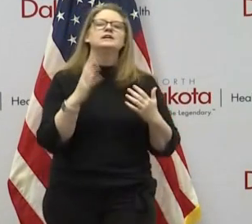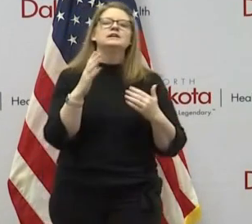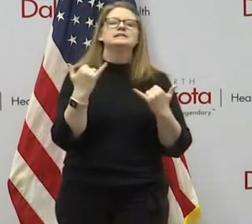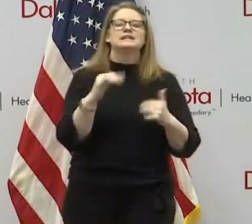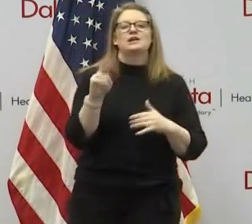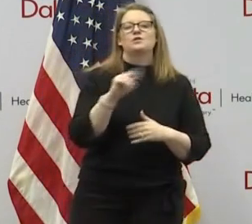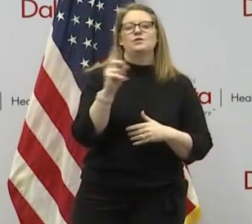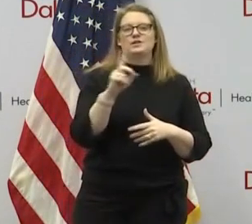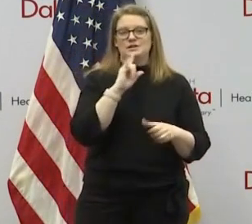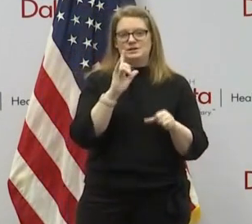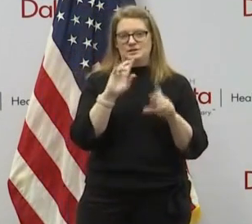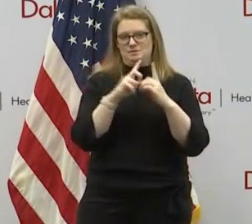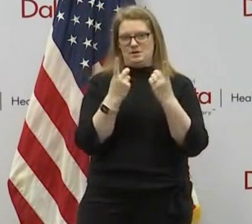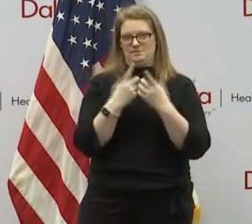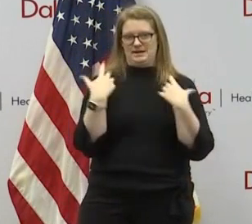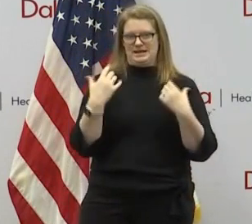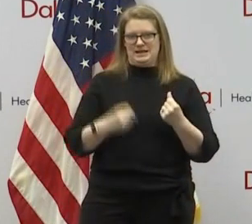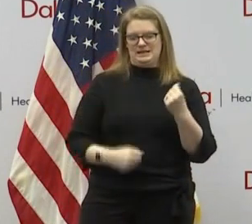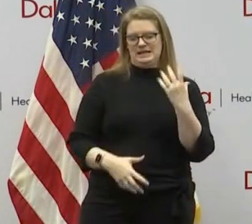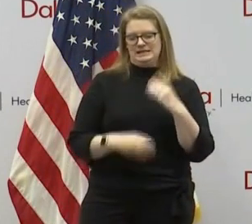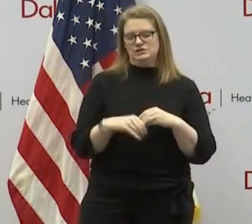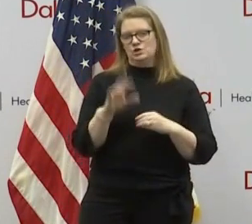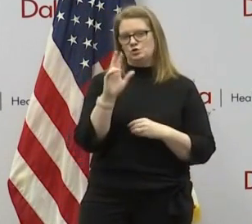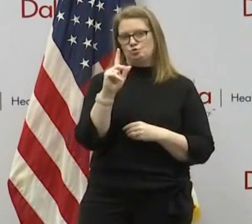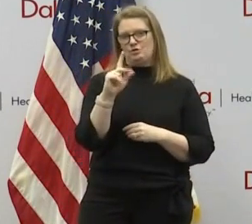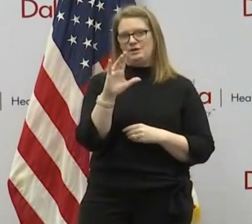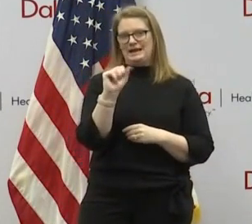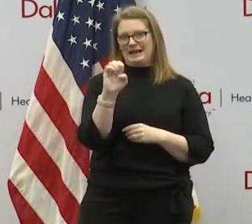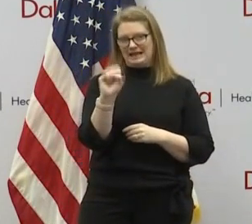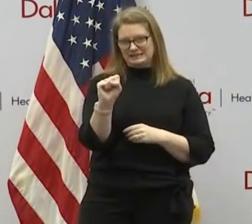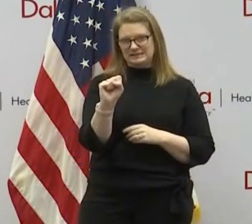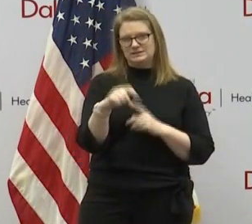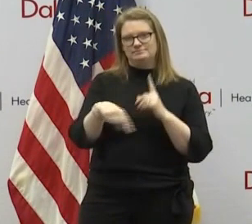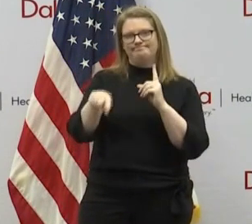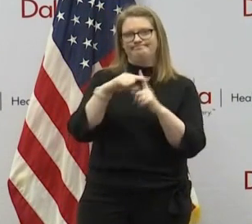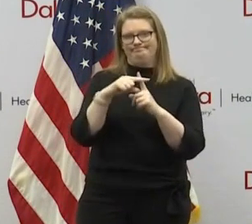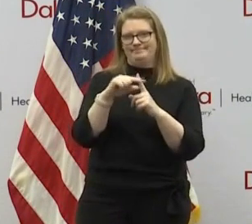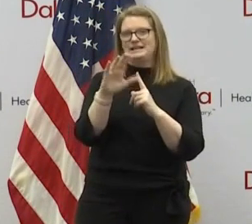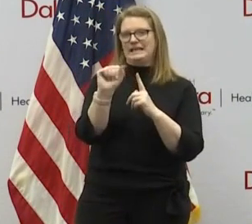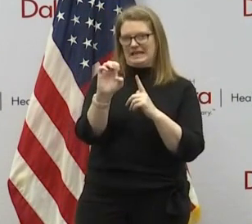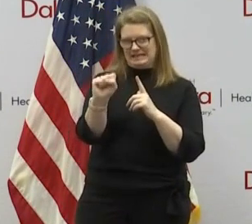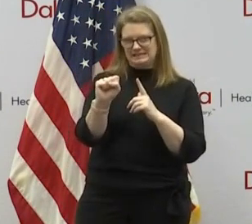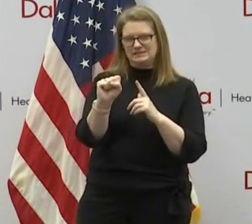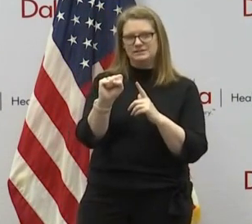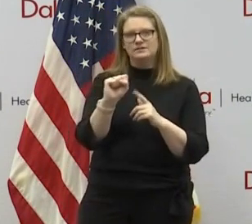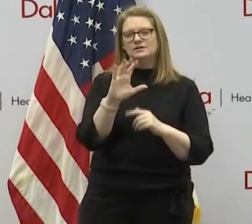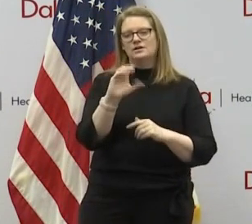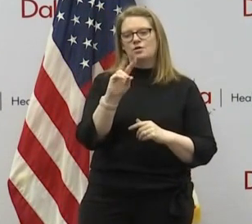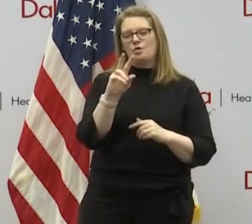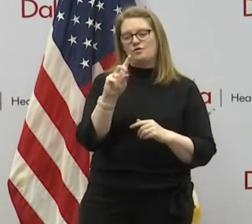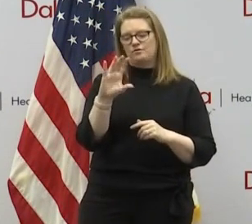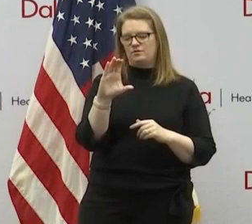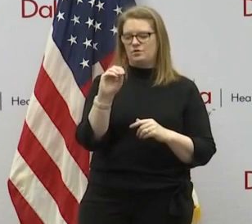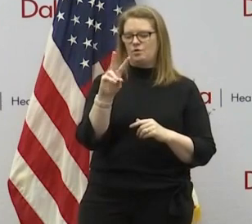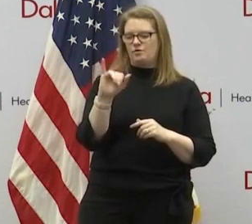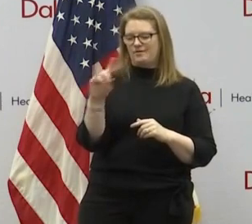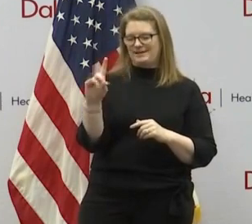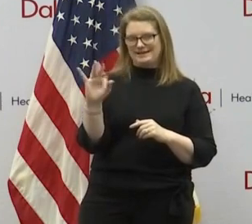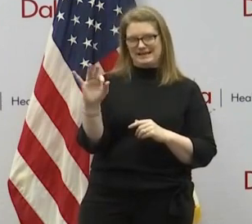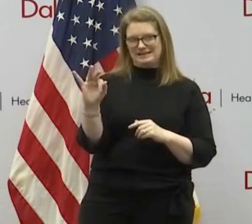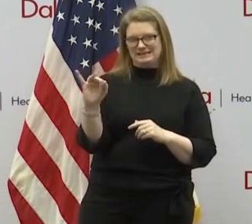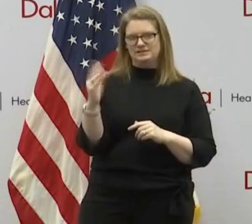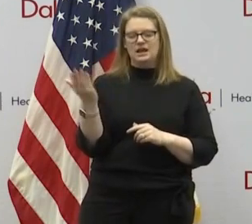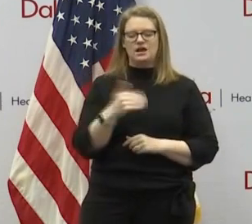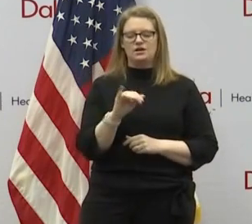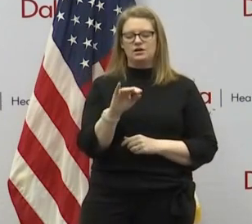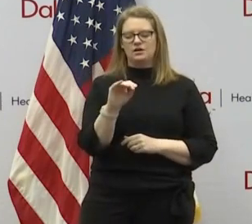Dakota Department of Health confirmed 23 additional cases today of the COVID-19 out